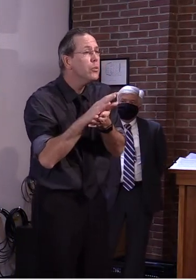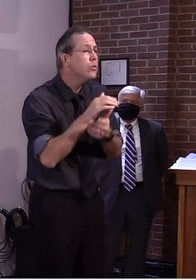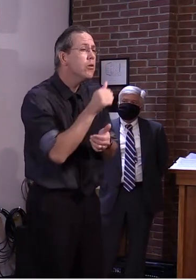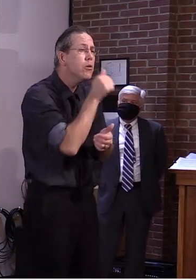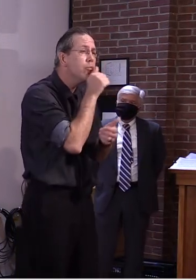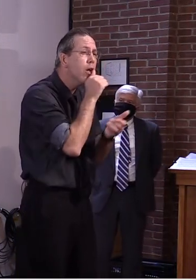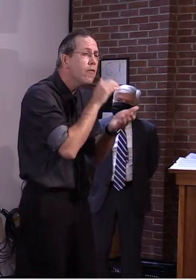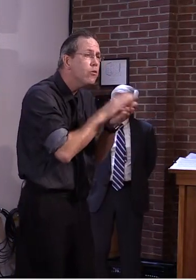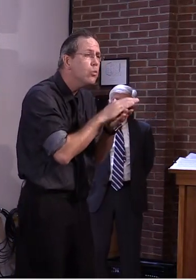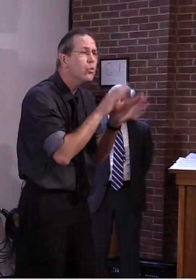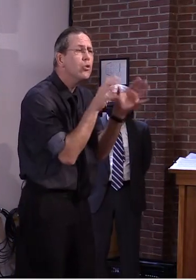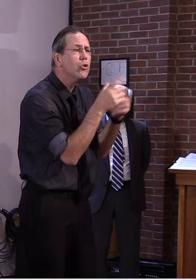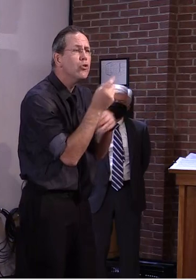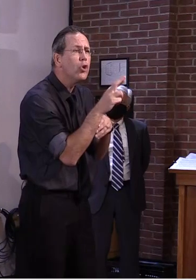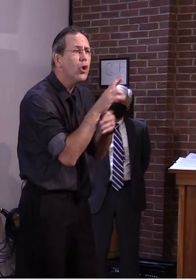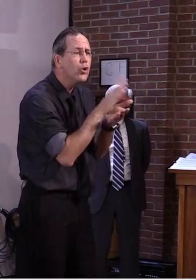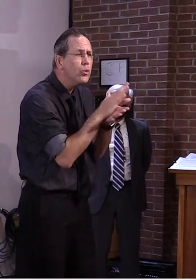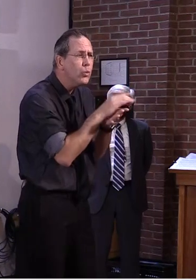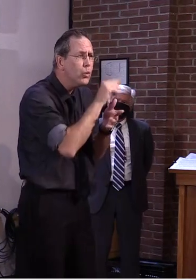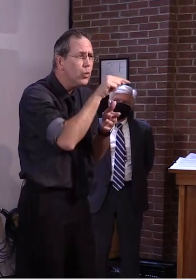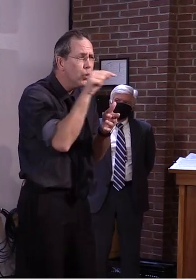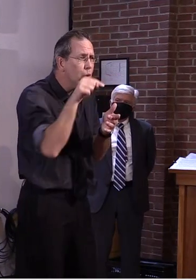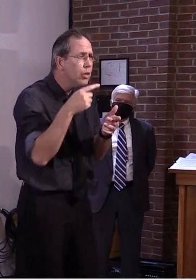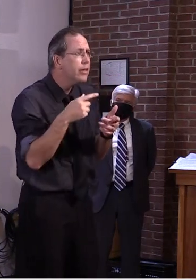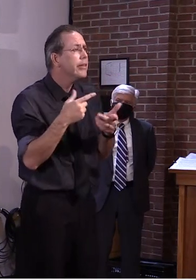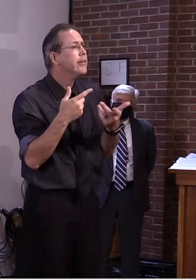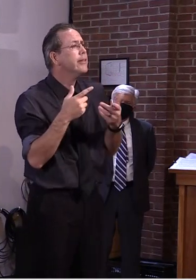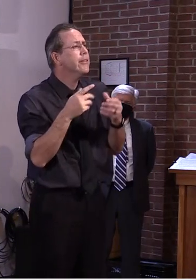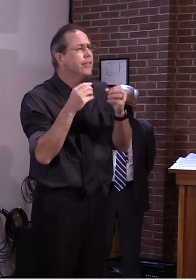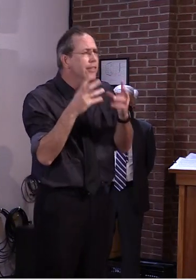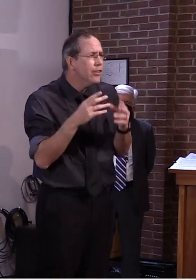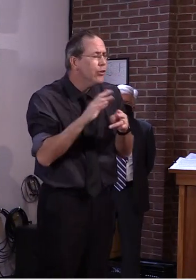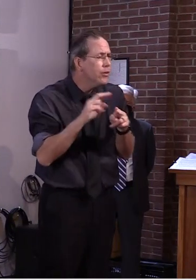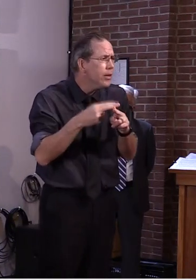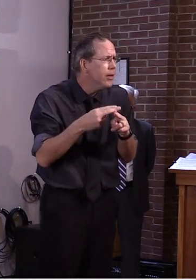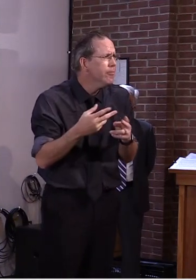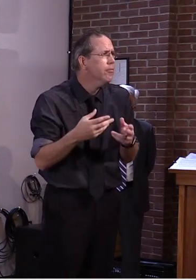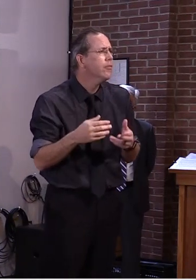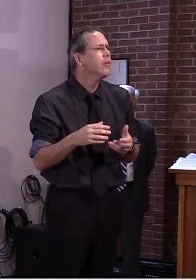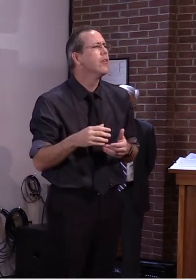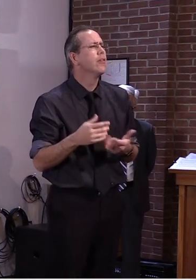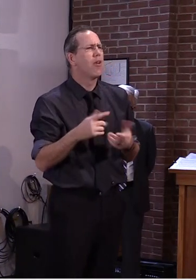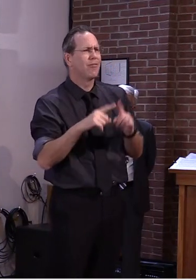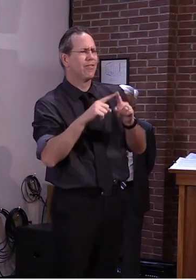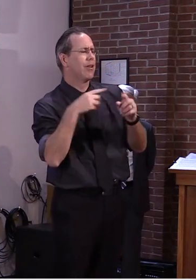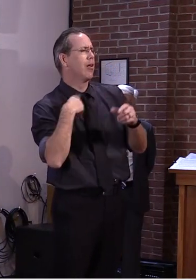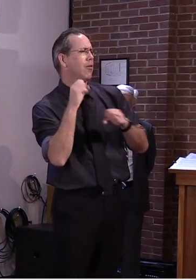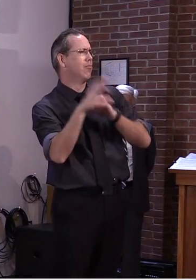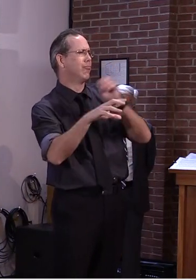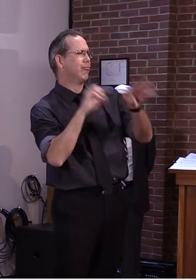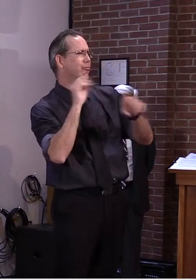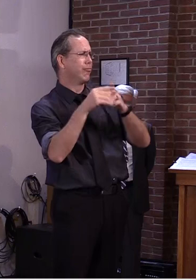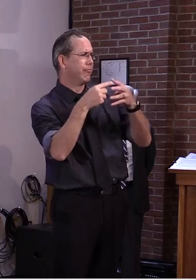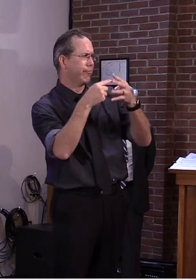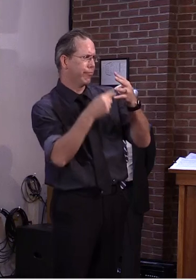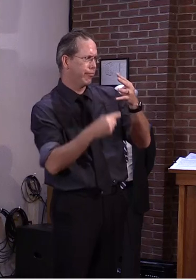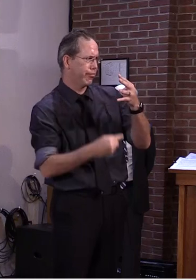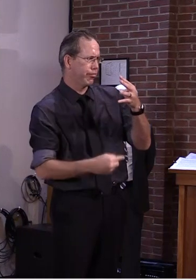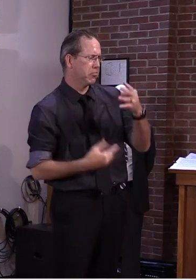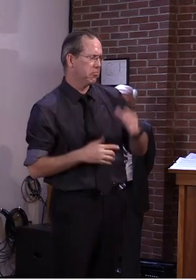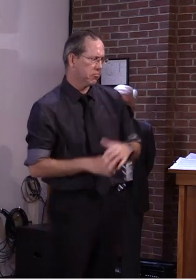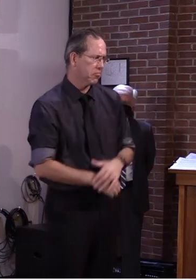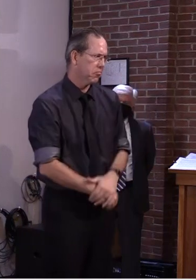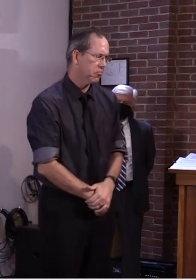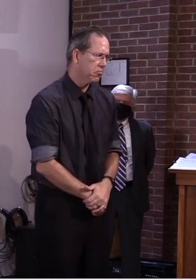teacher at Williston Central School, Mike McGrath, Assistant Executive Director of the Vermont Principals Association,